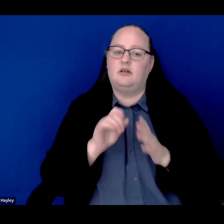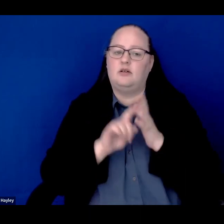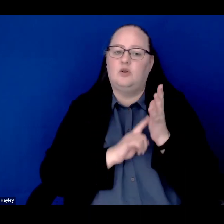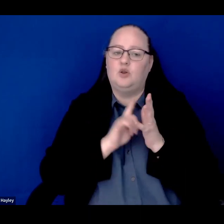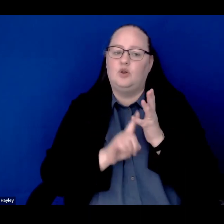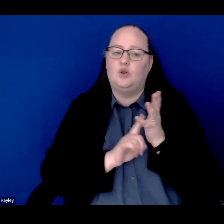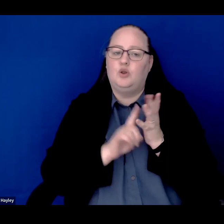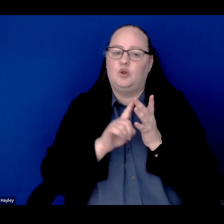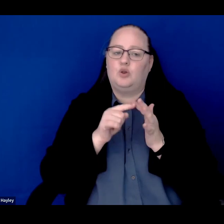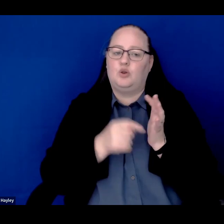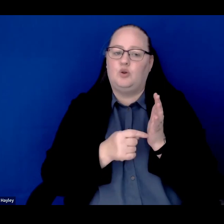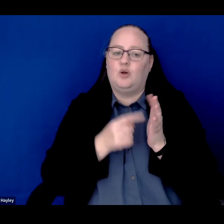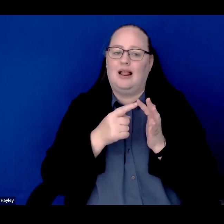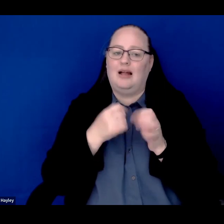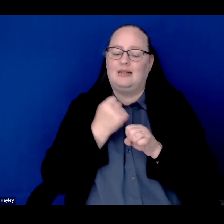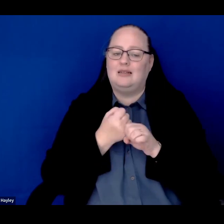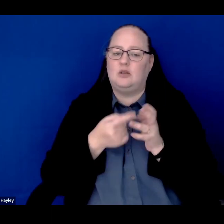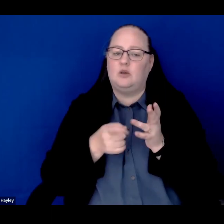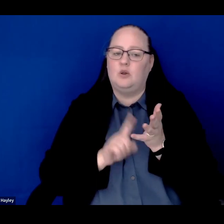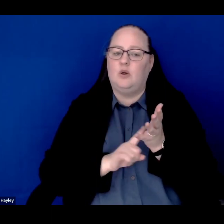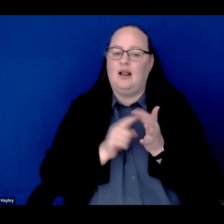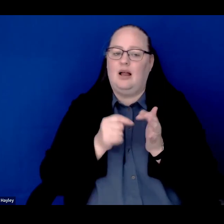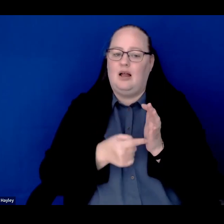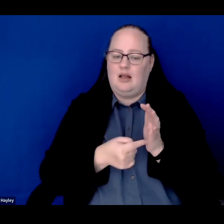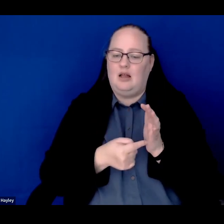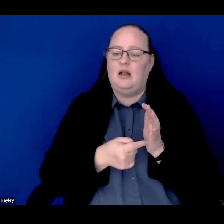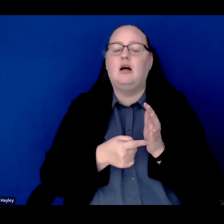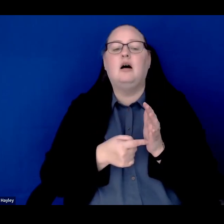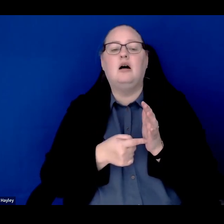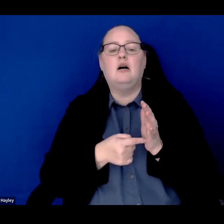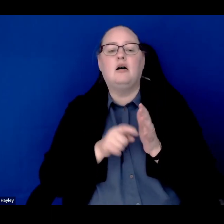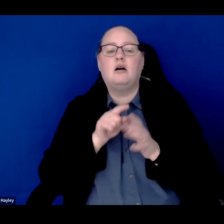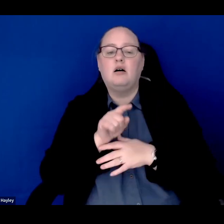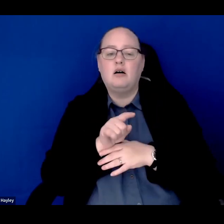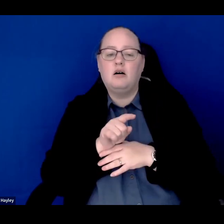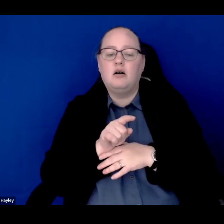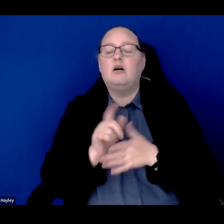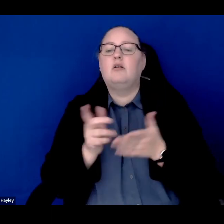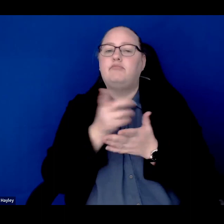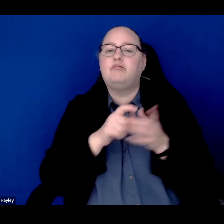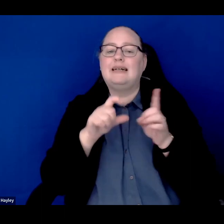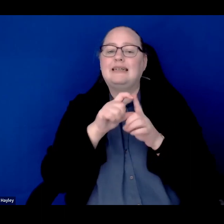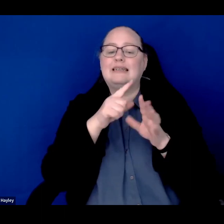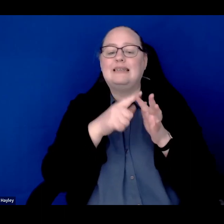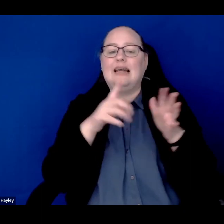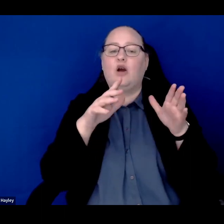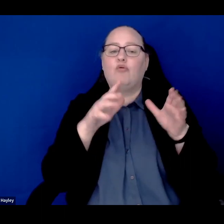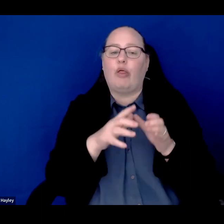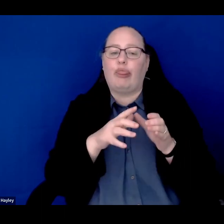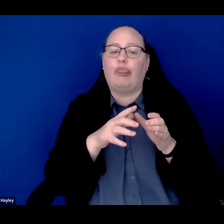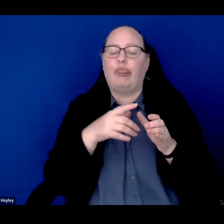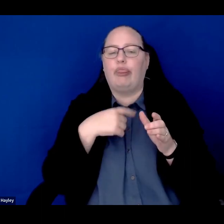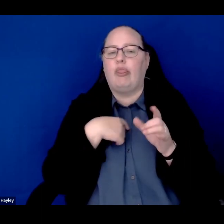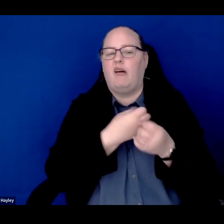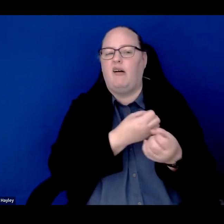Goulet, sorry if I mispronounced, when discussing degrowth, I'm often told that I am delusional or unrealistic,